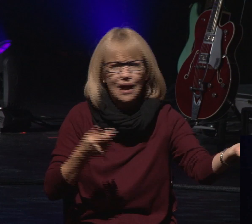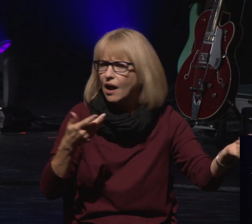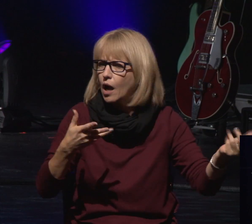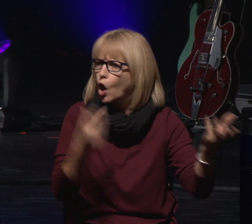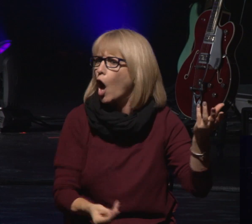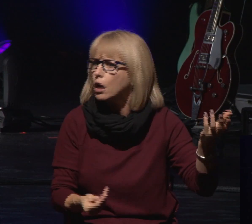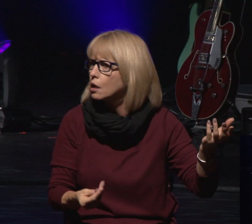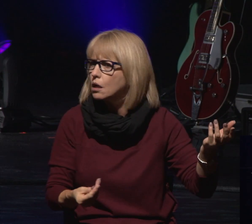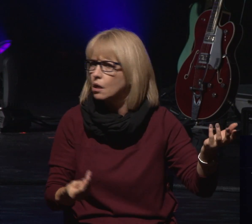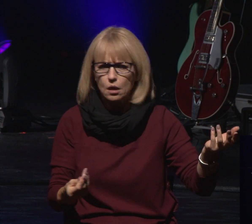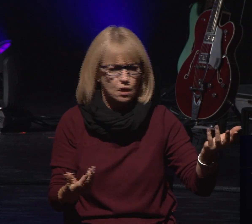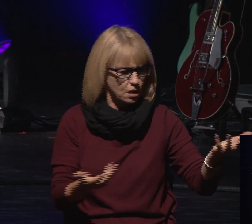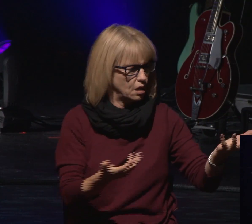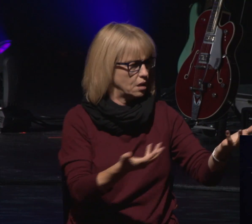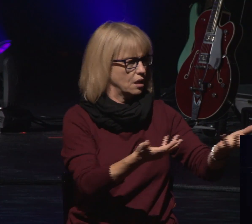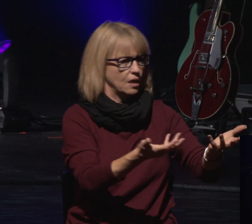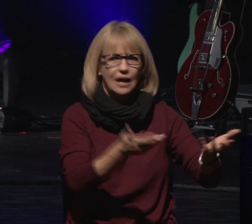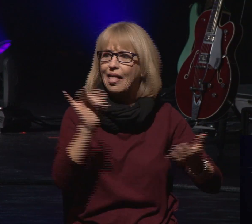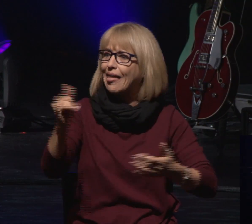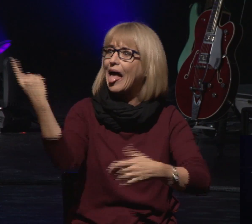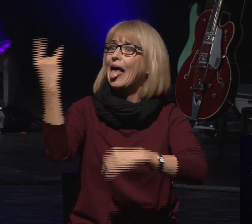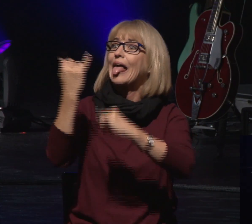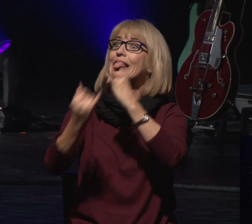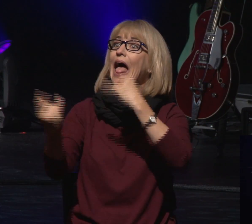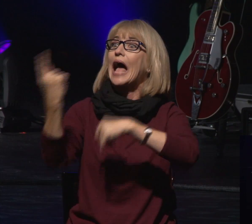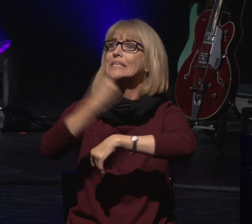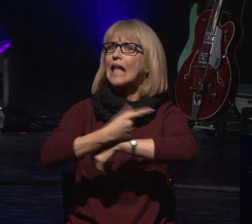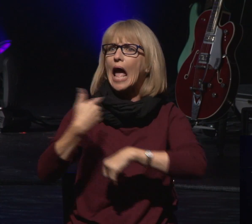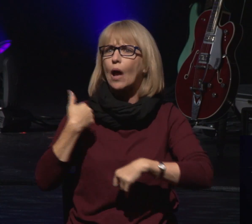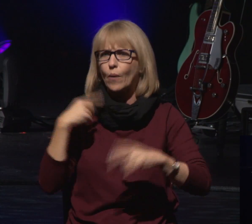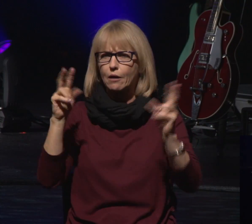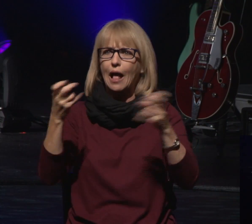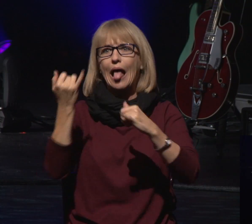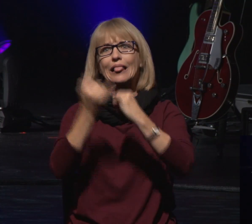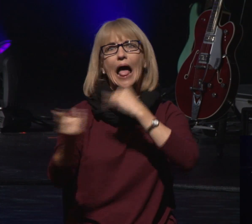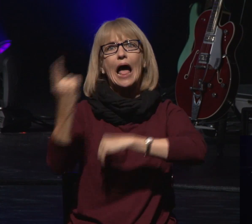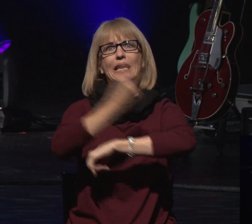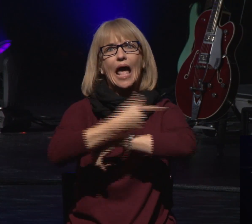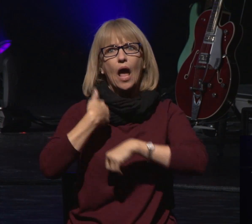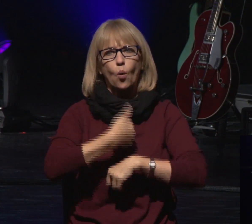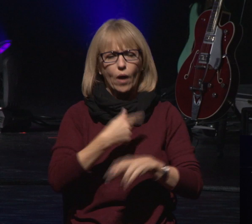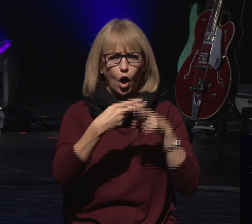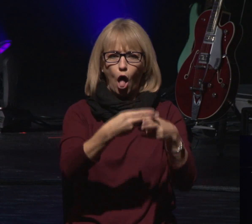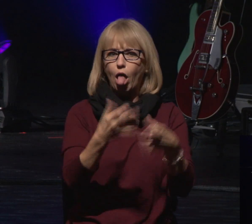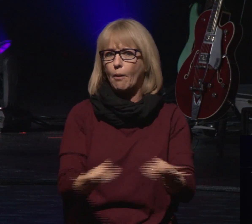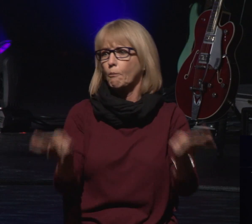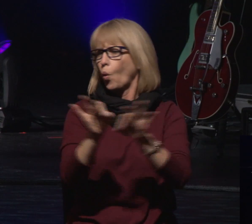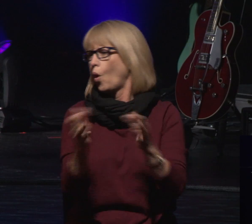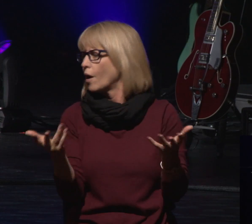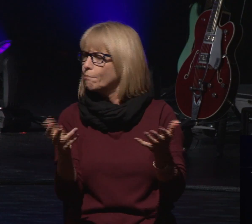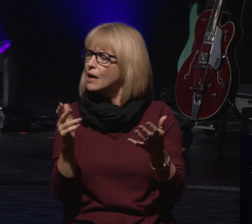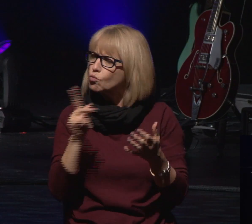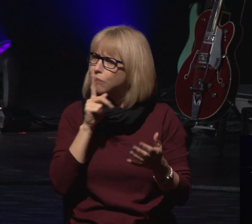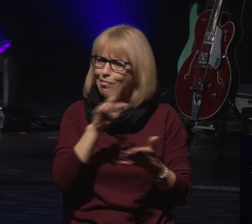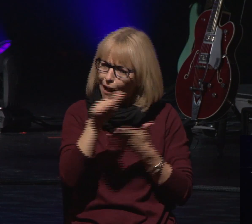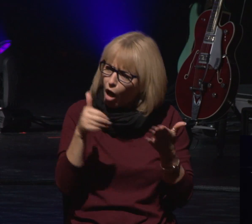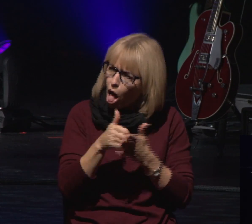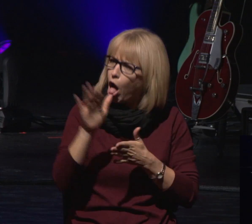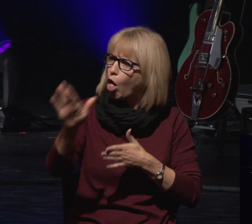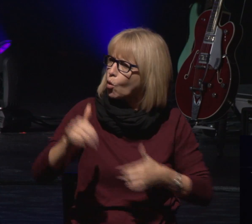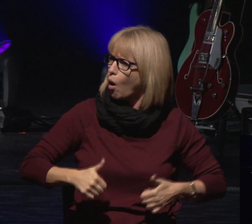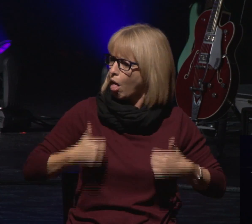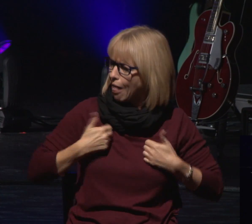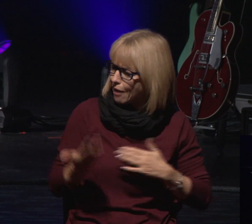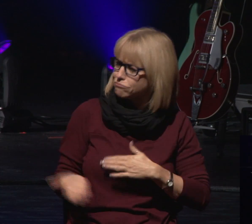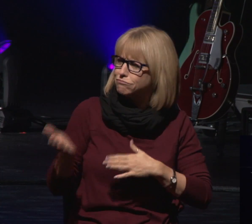put a lot of weight in, but every day that we live is significant. Genesis 50, as we look at the end of his